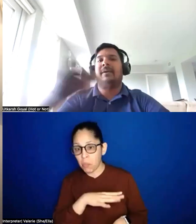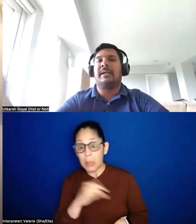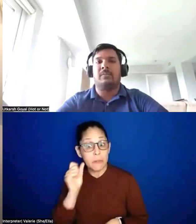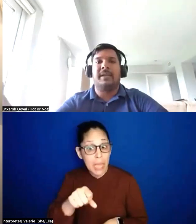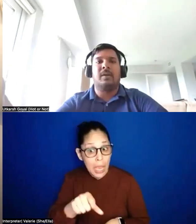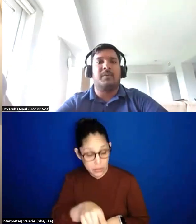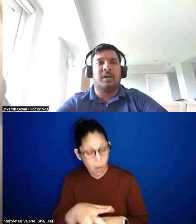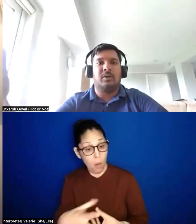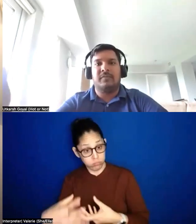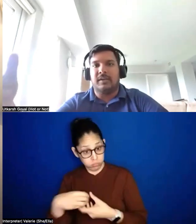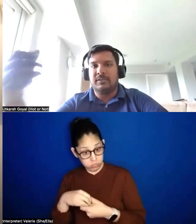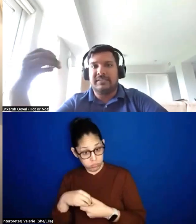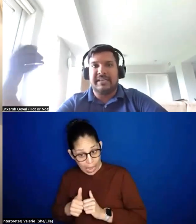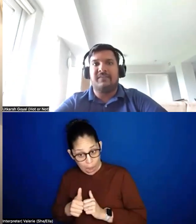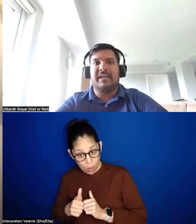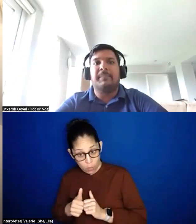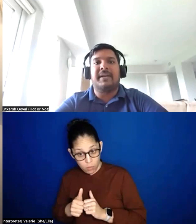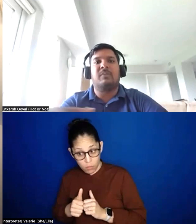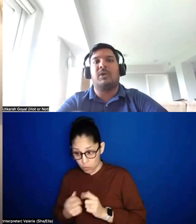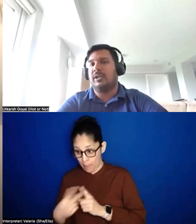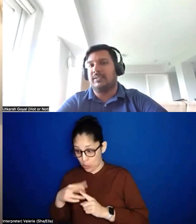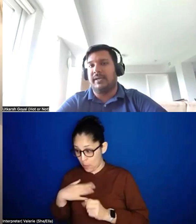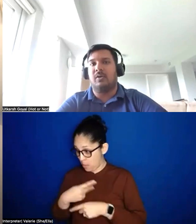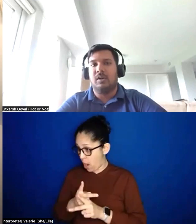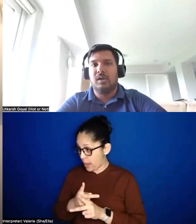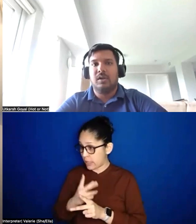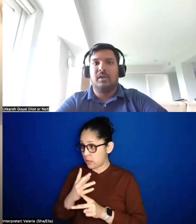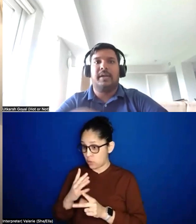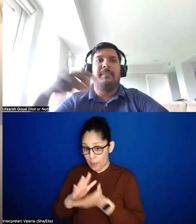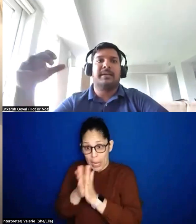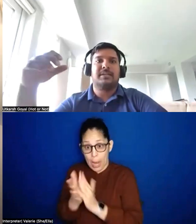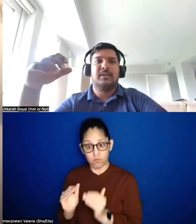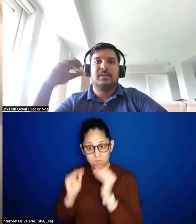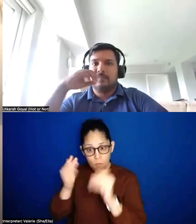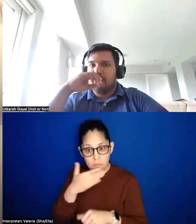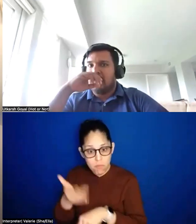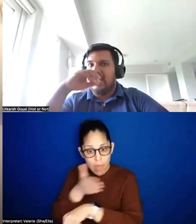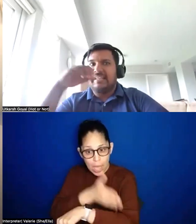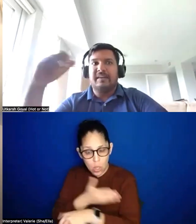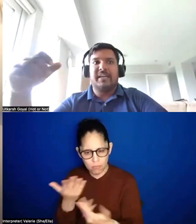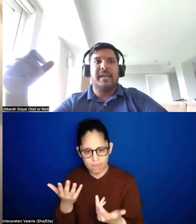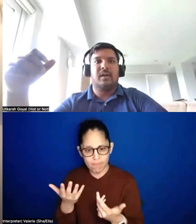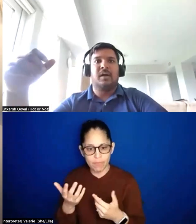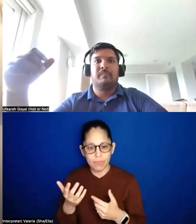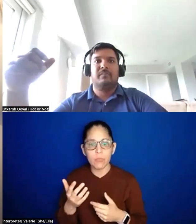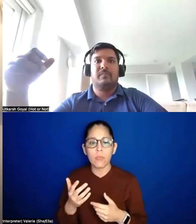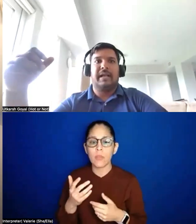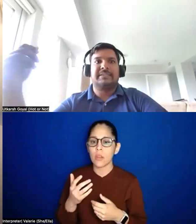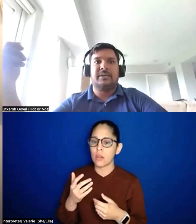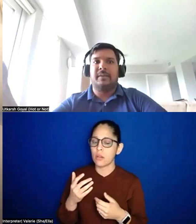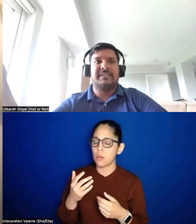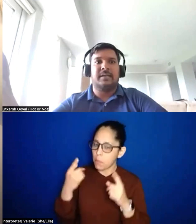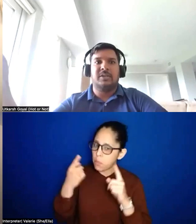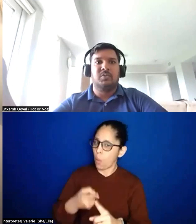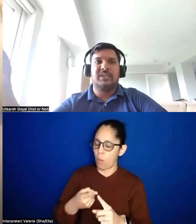you can incorporate that to make your product or offering significantly better than what it is right now, right? Because at the end of the day,